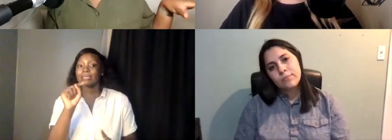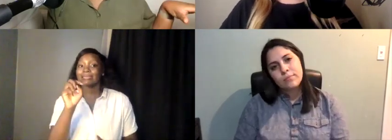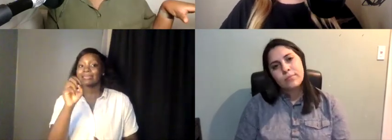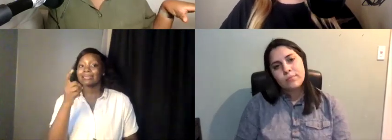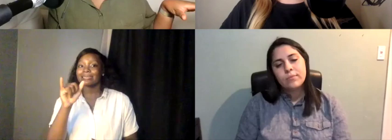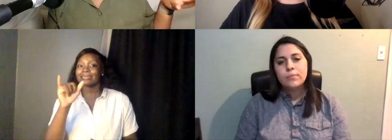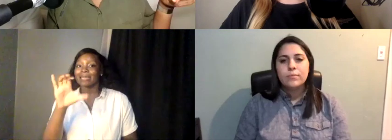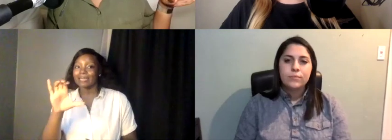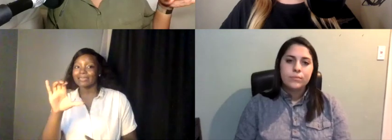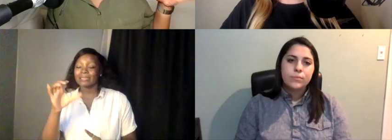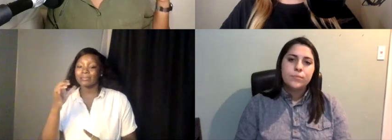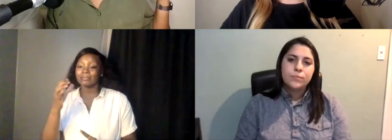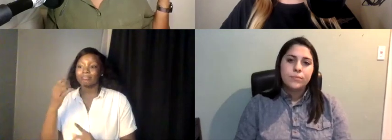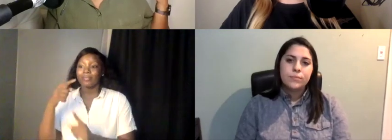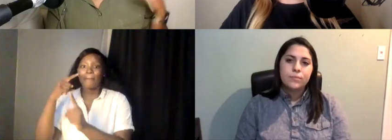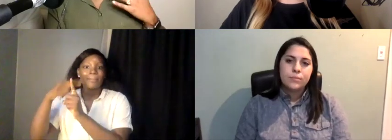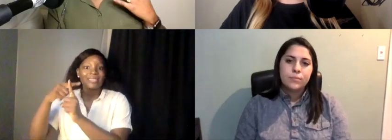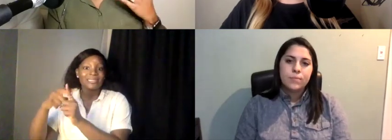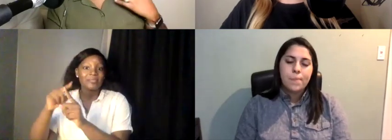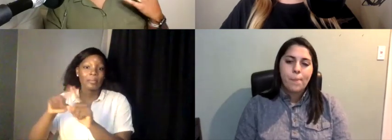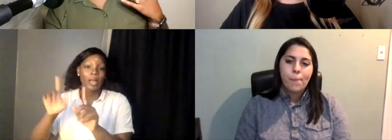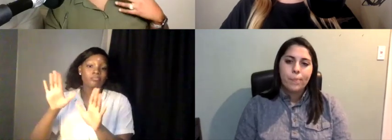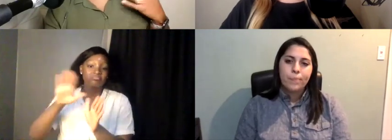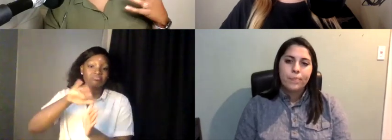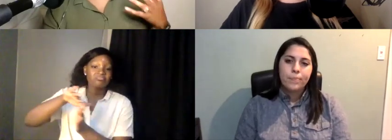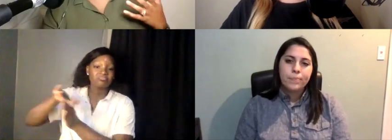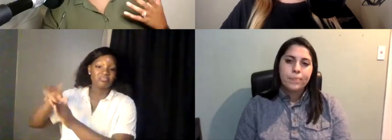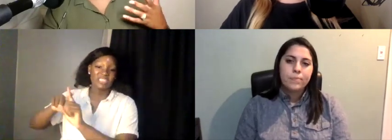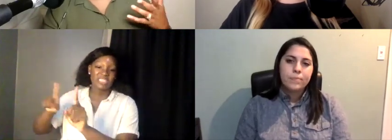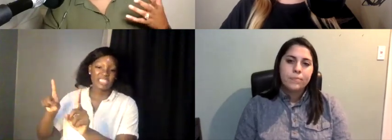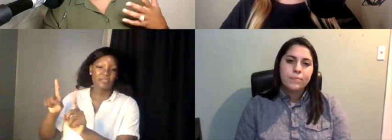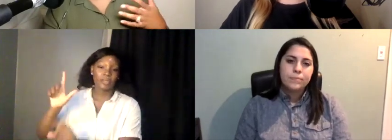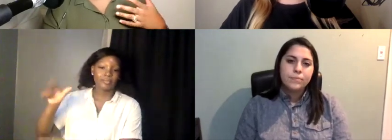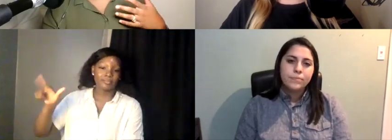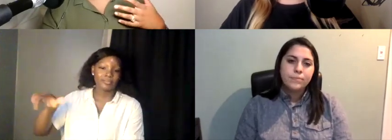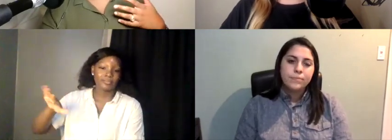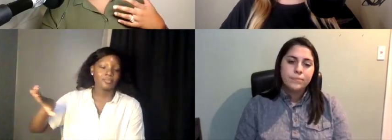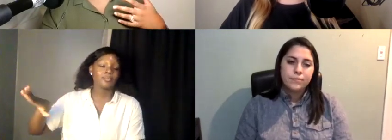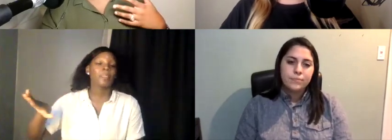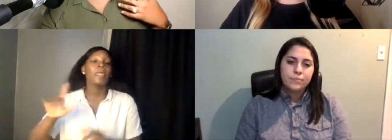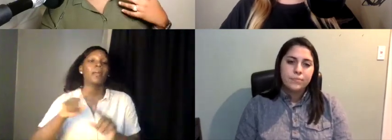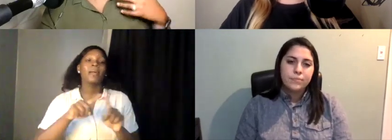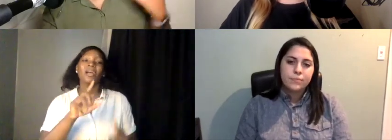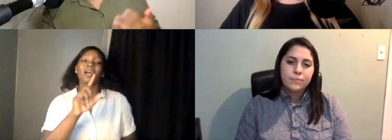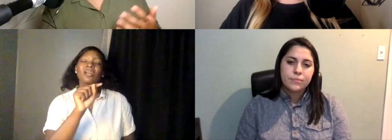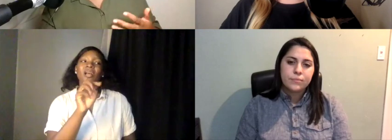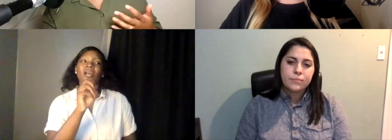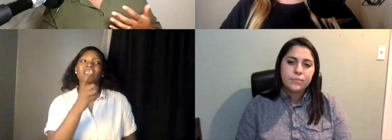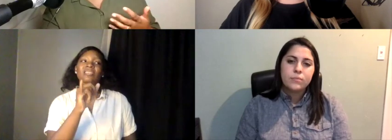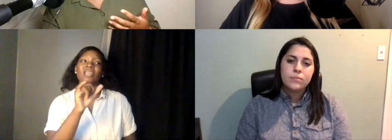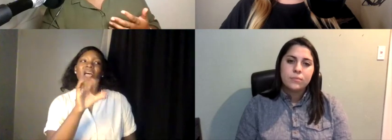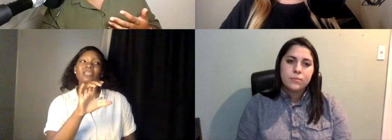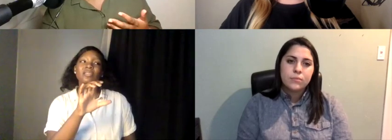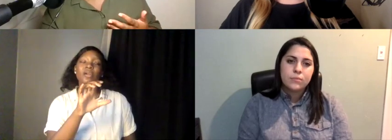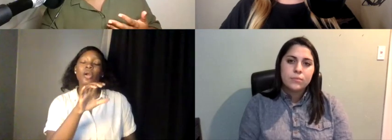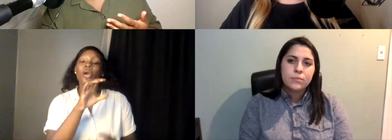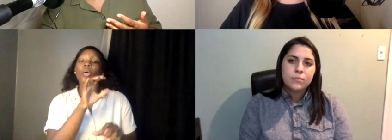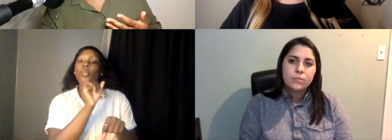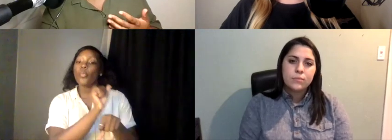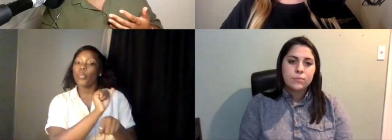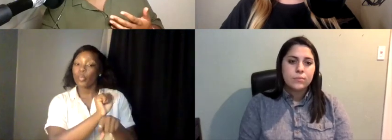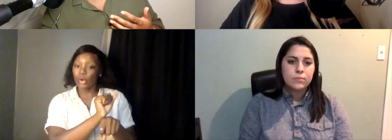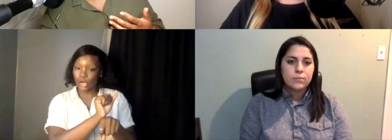different episode. But, toxic, what is it, like work ethic, right?